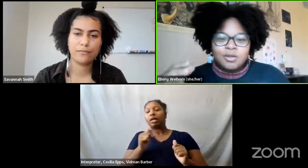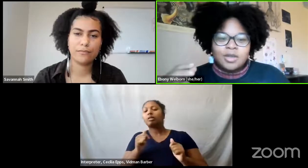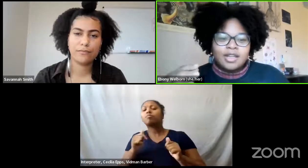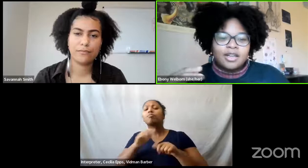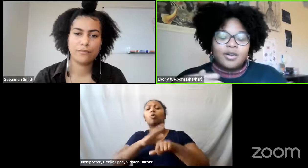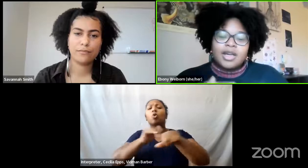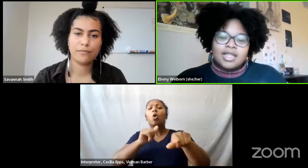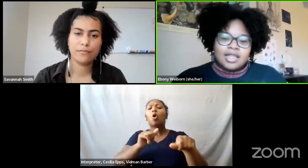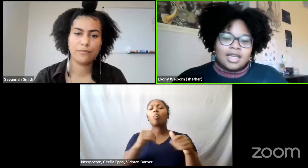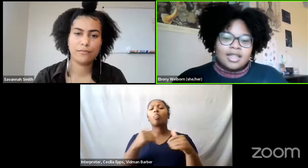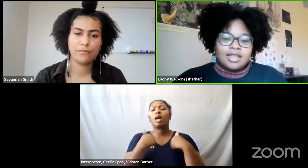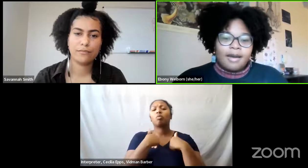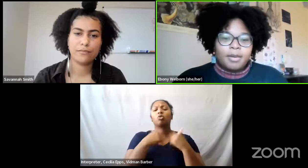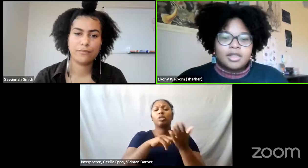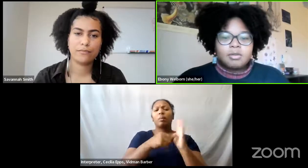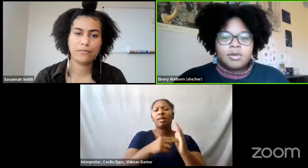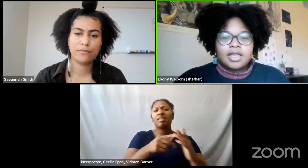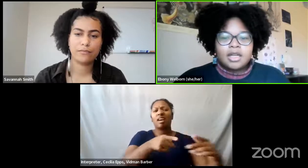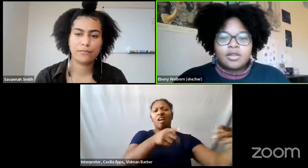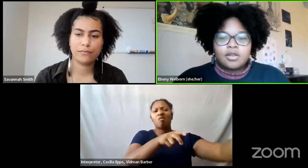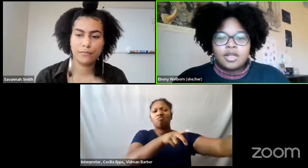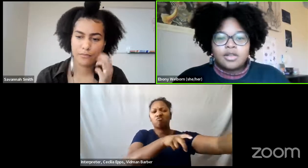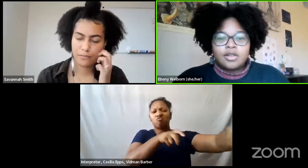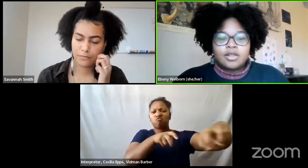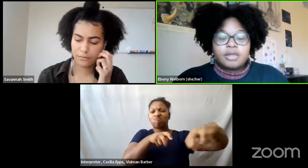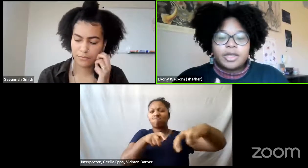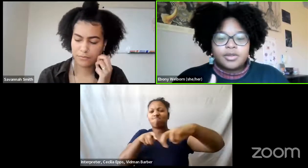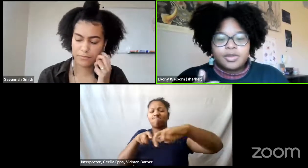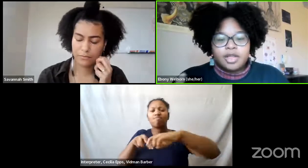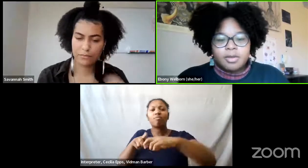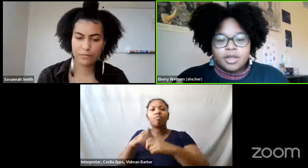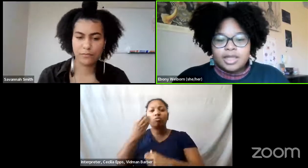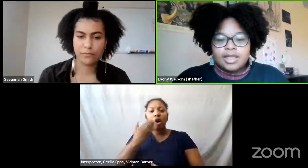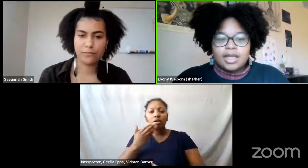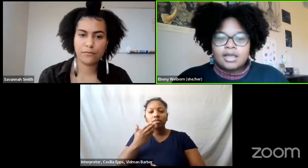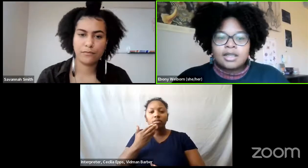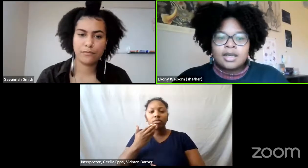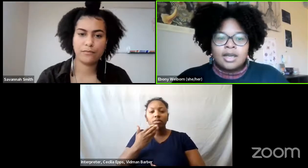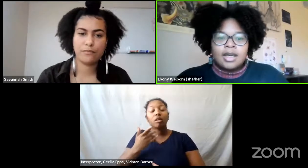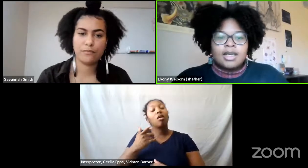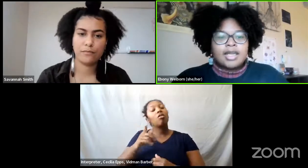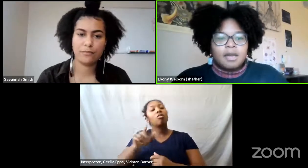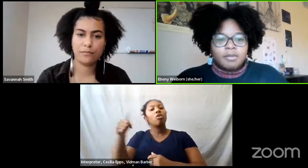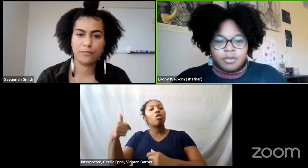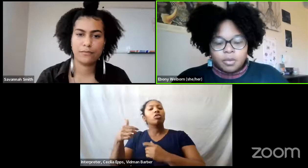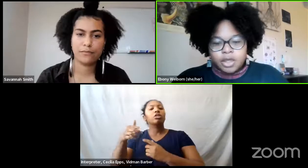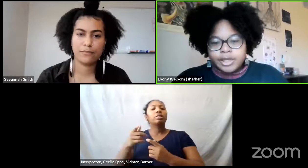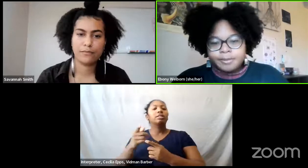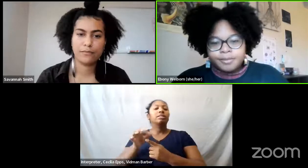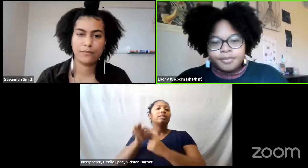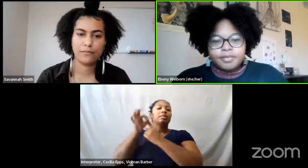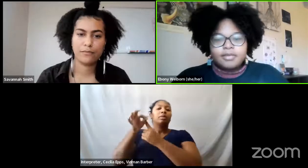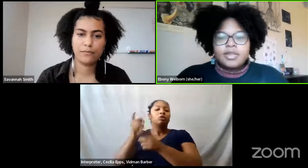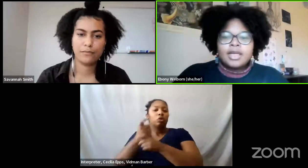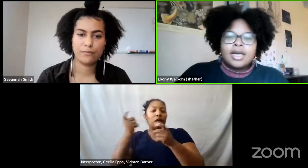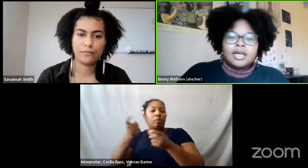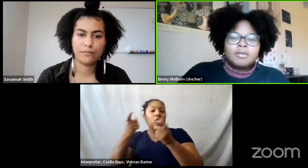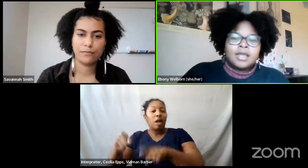this ritual when they're going hunting that this happens, but it's also other special ceremonies and times of war.